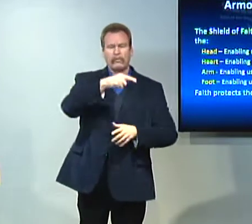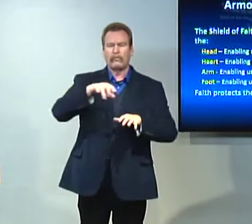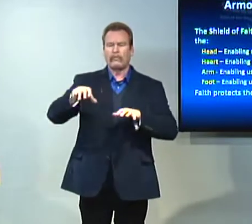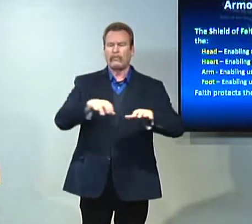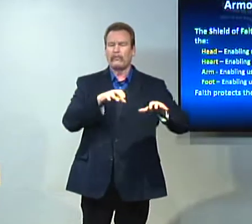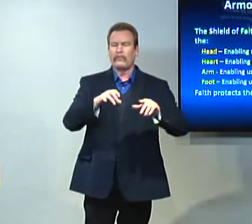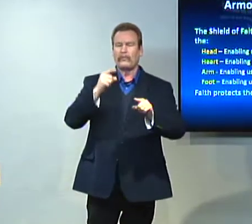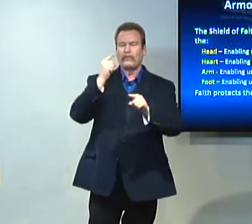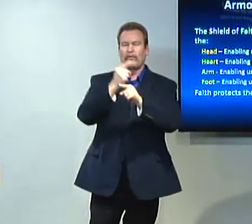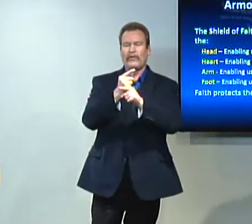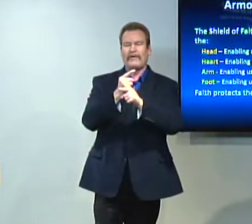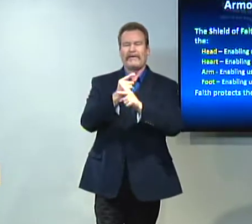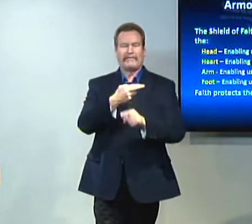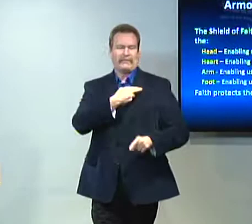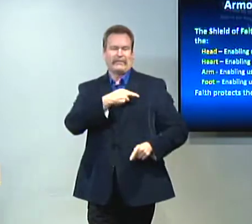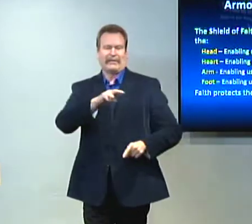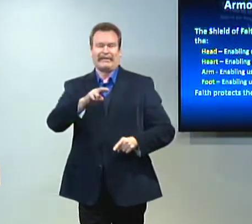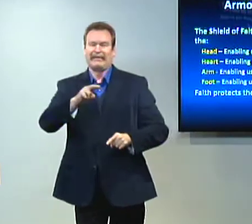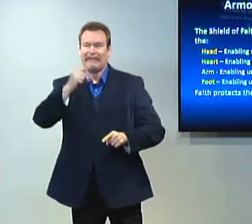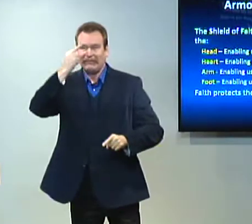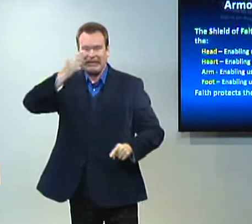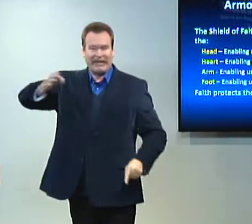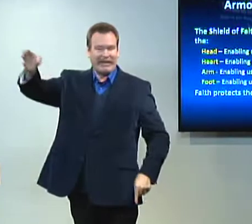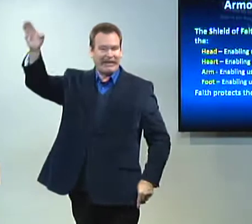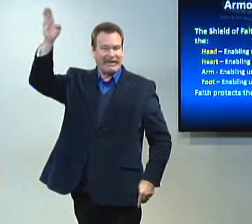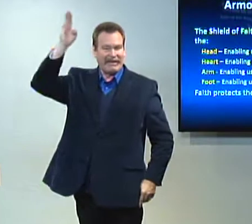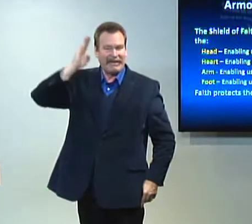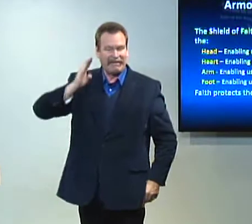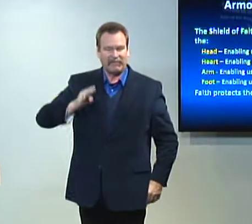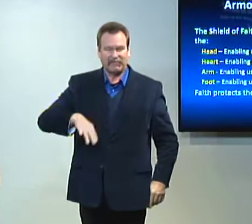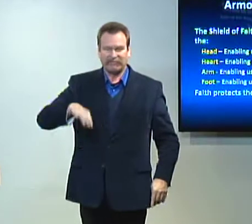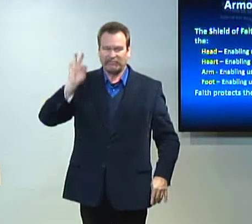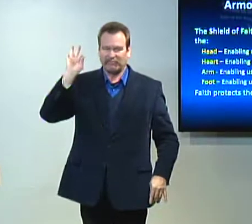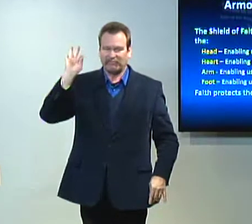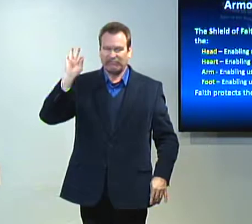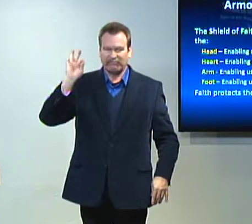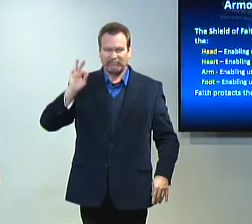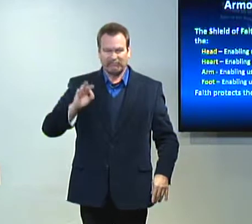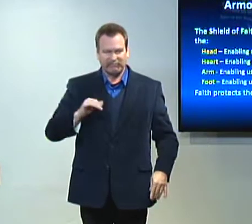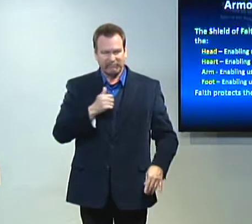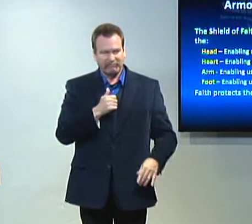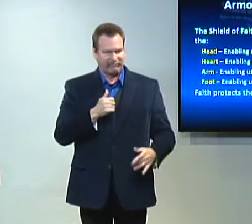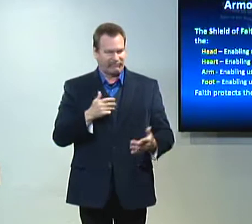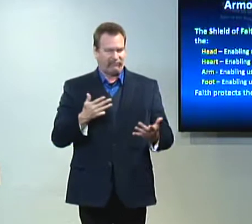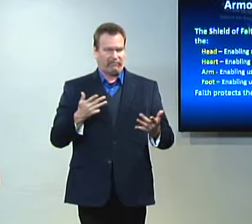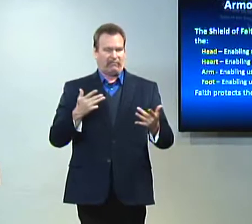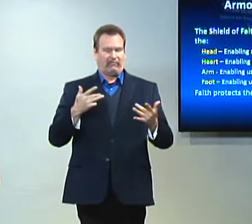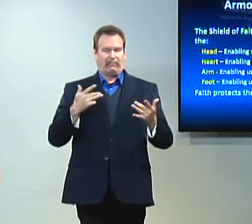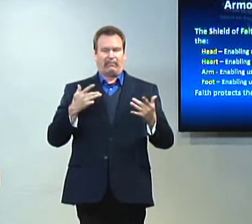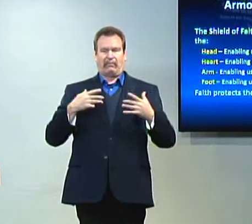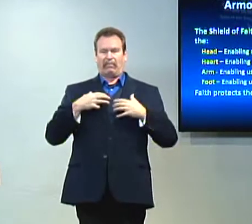world. He thought that he was doing right. He thought he was being religious for God, but God revealed to